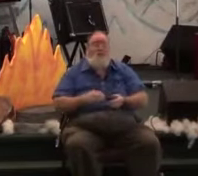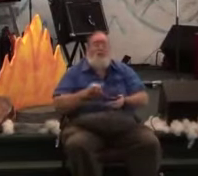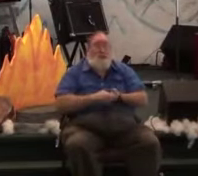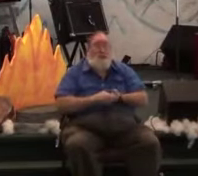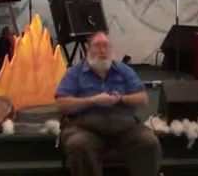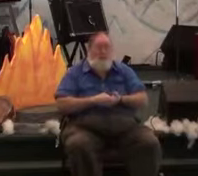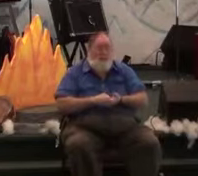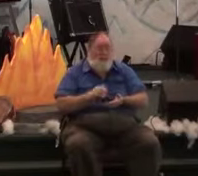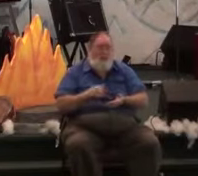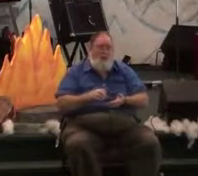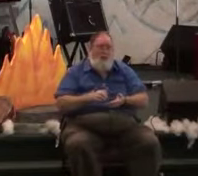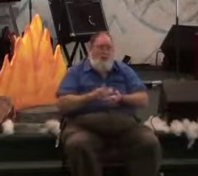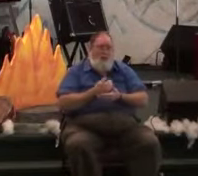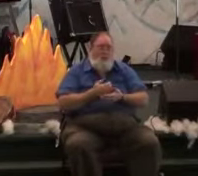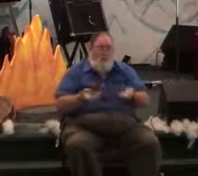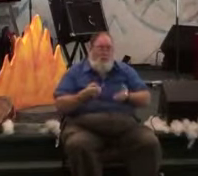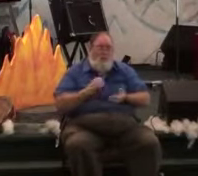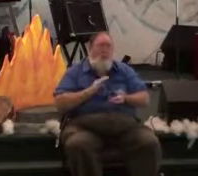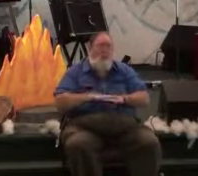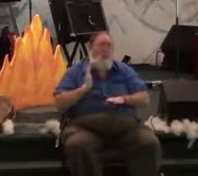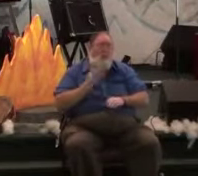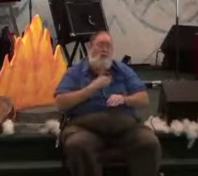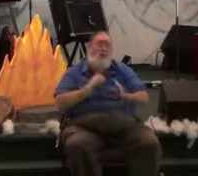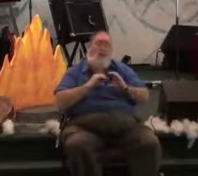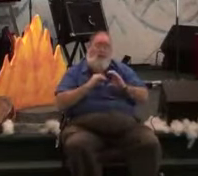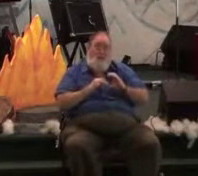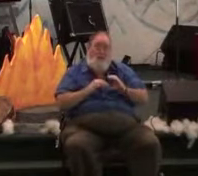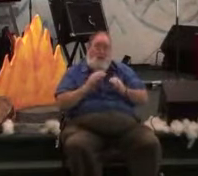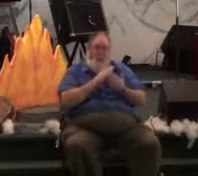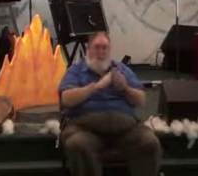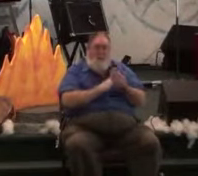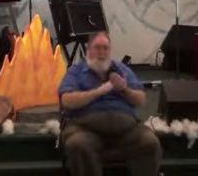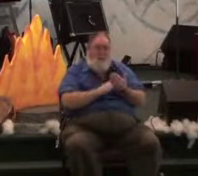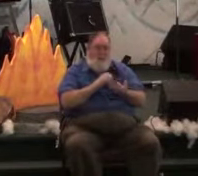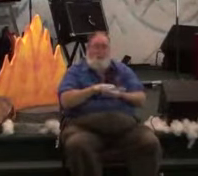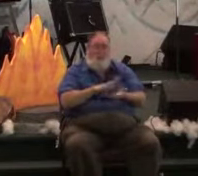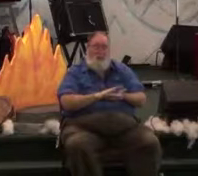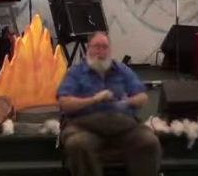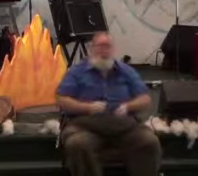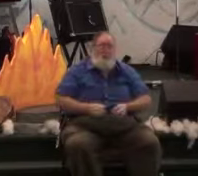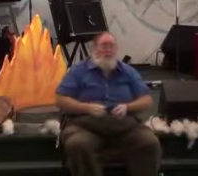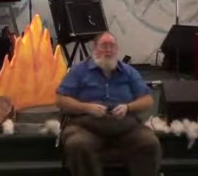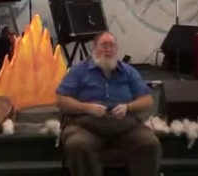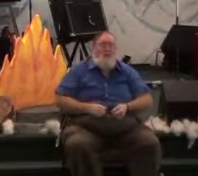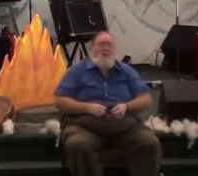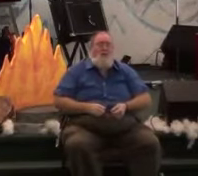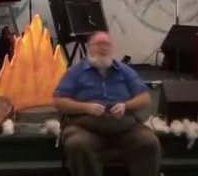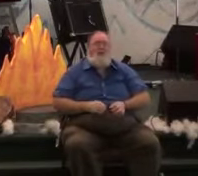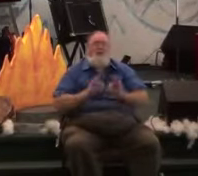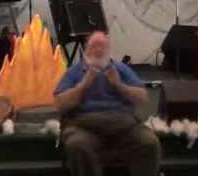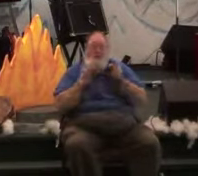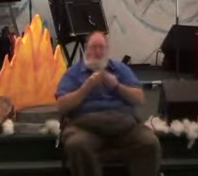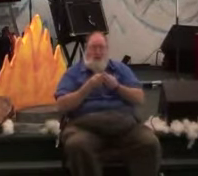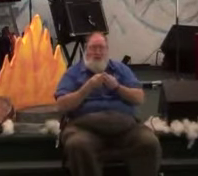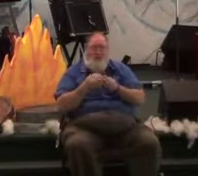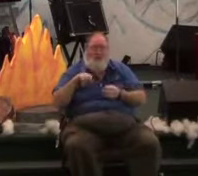little form in there. You can fill it out with your information, and we'll get you on the email list. And then there's a fam jam